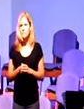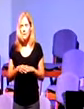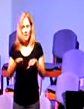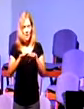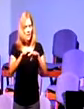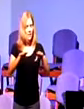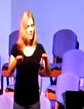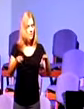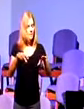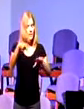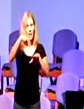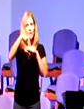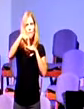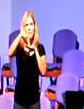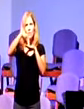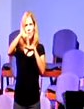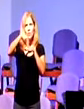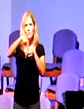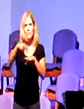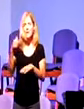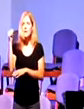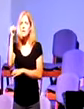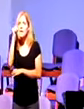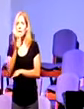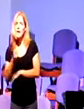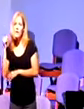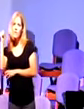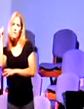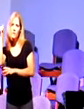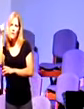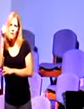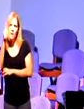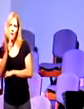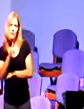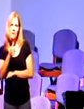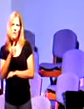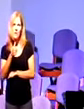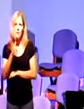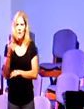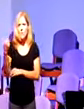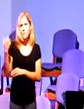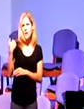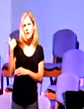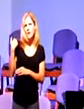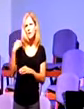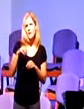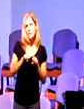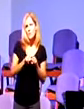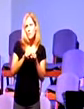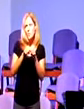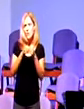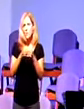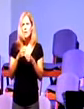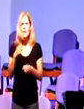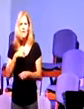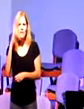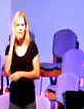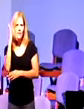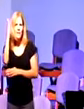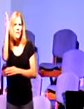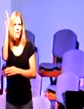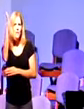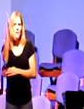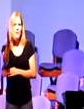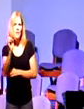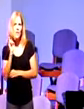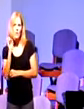I stood on this platform day after day, reminding the broken